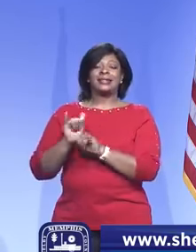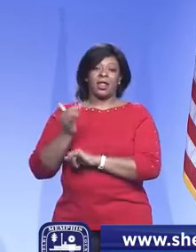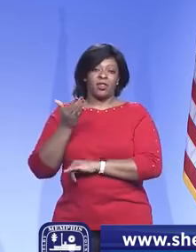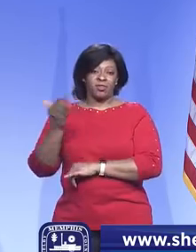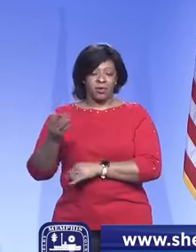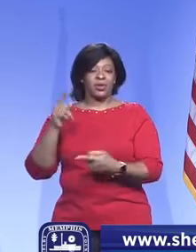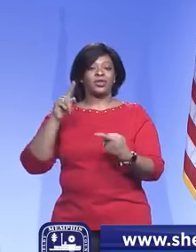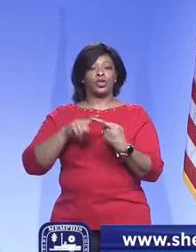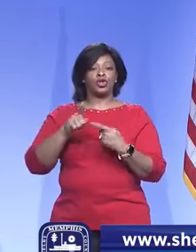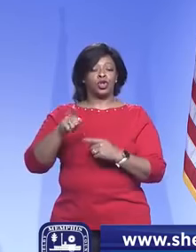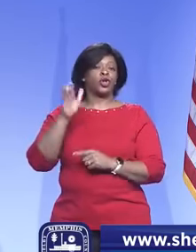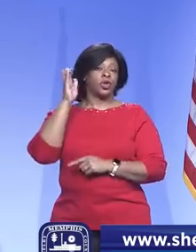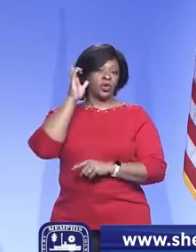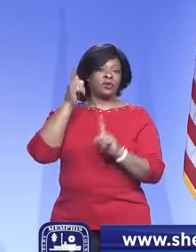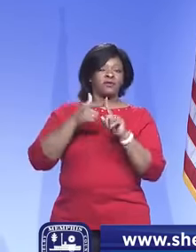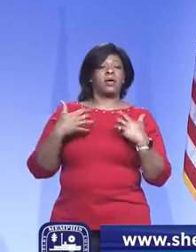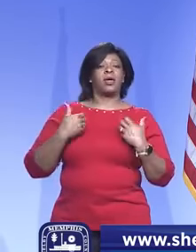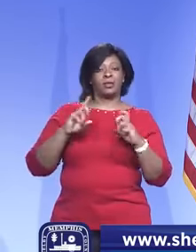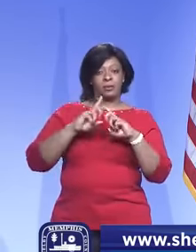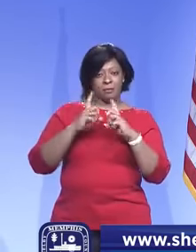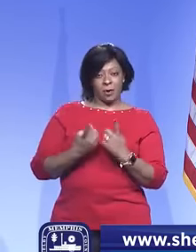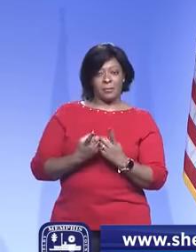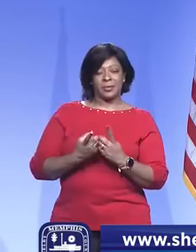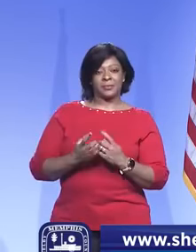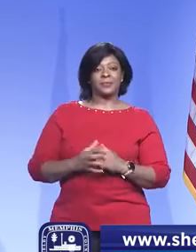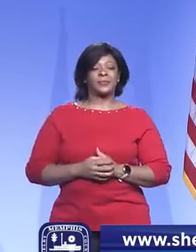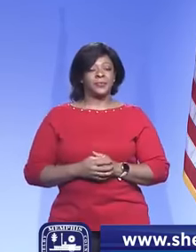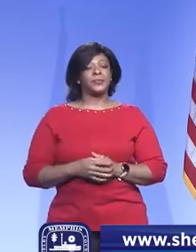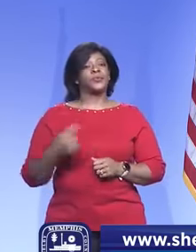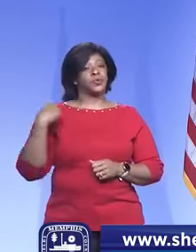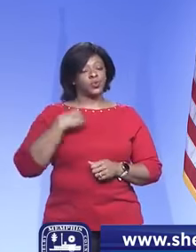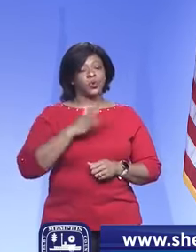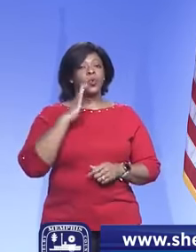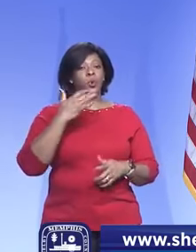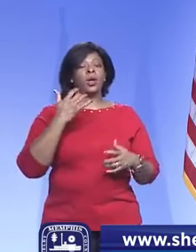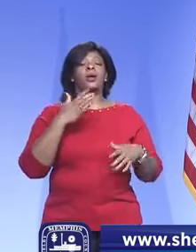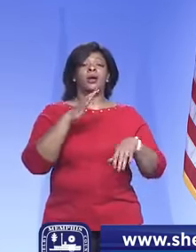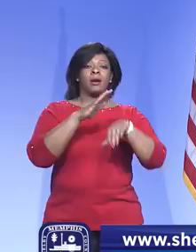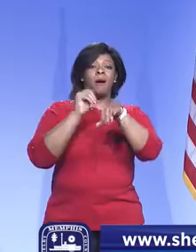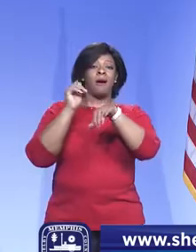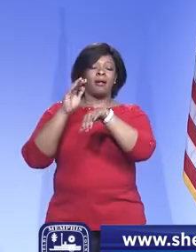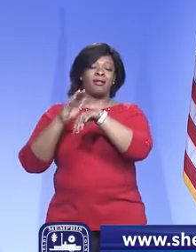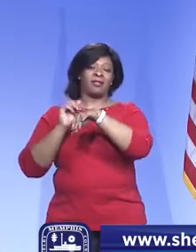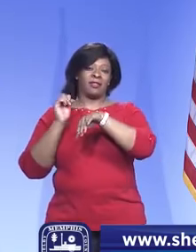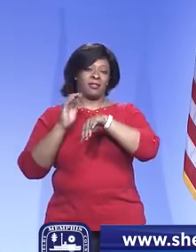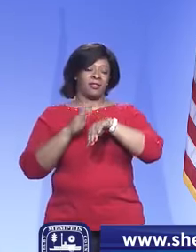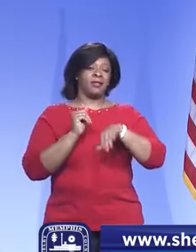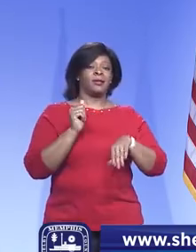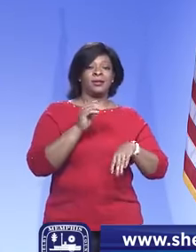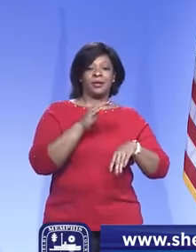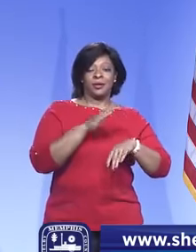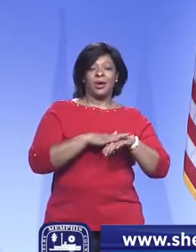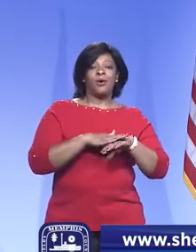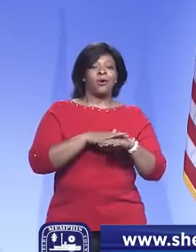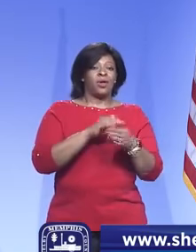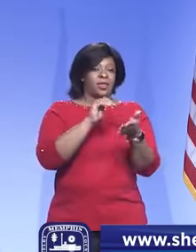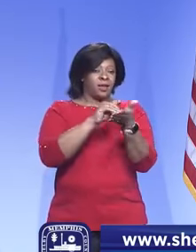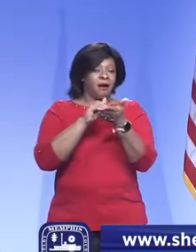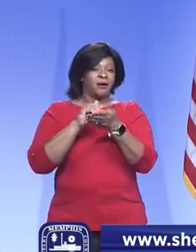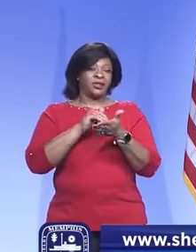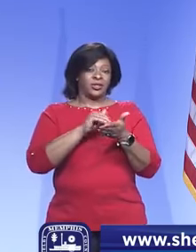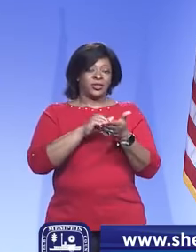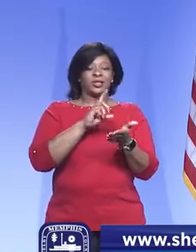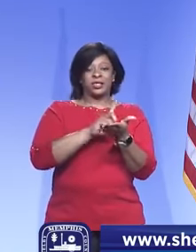there until you hear from the health department. And so we're going to be calling upon the physicians